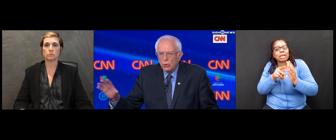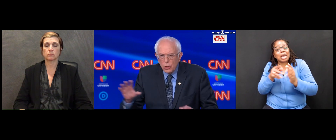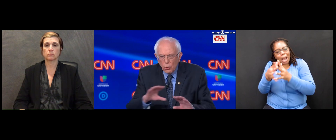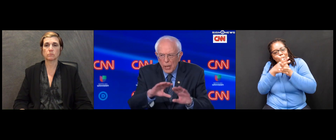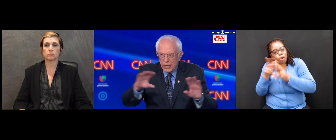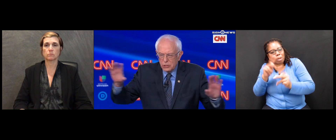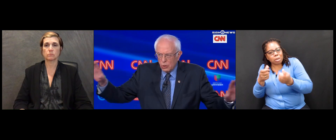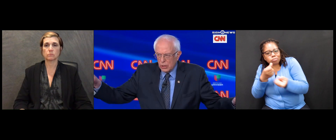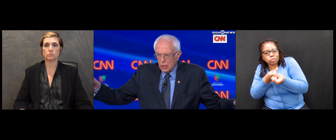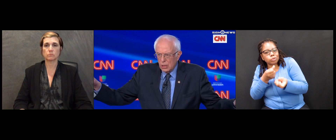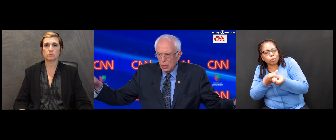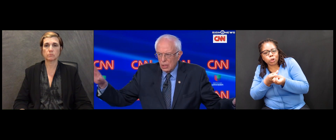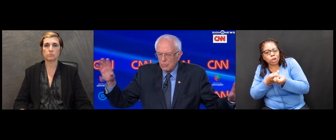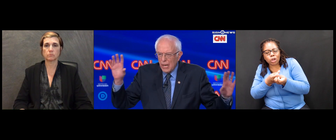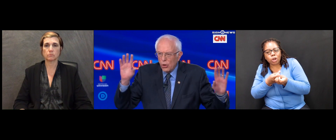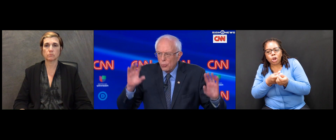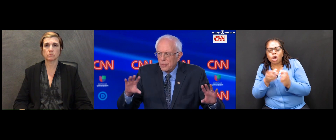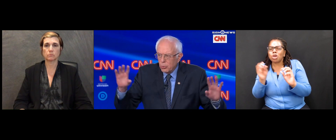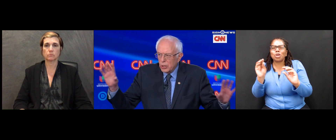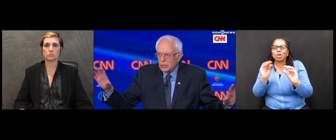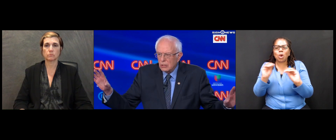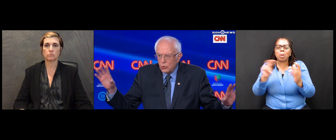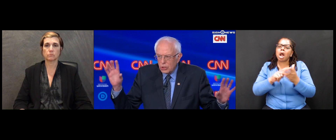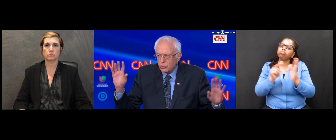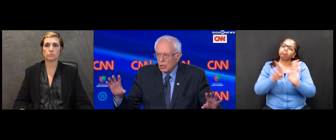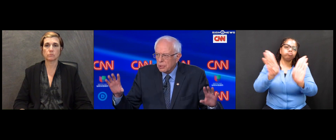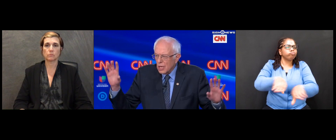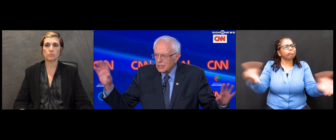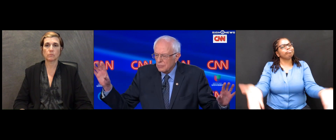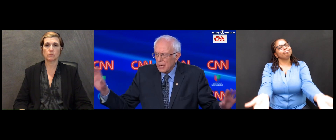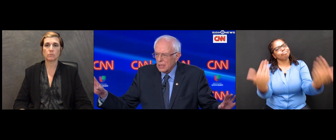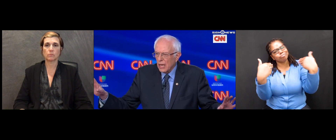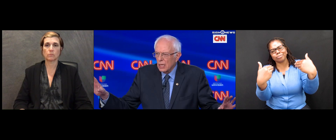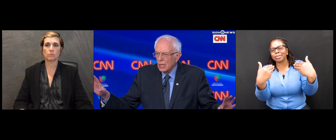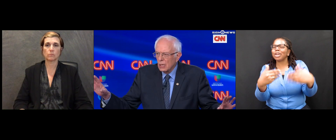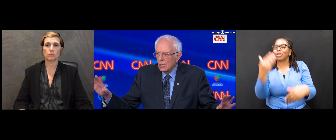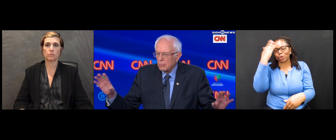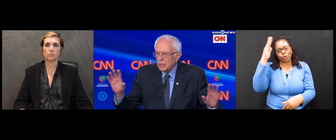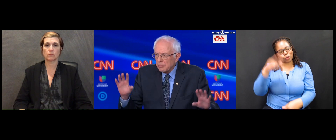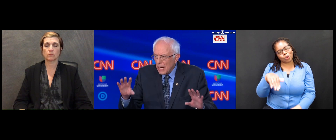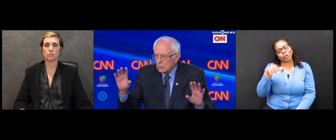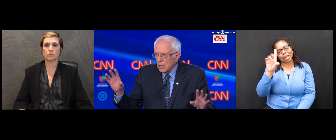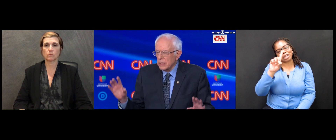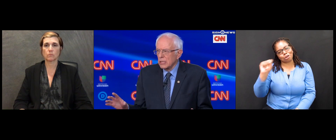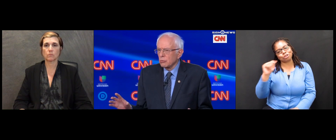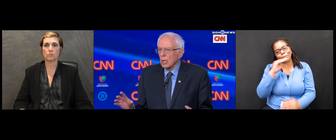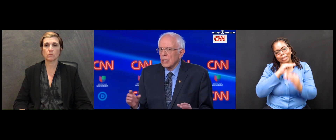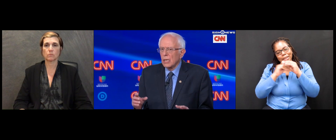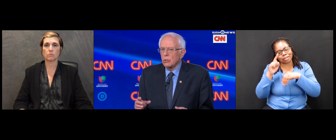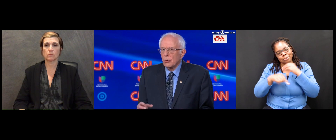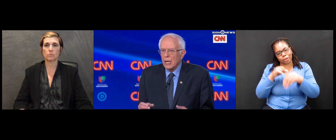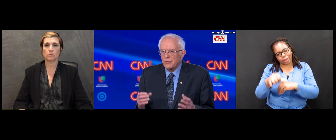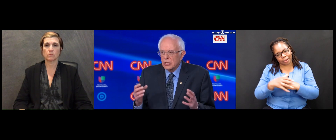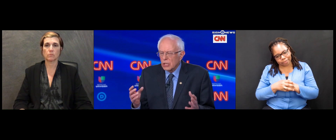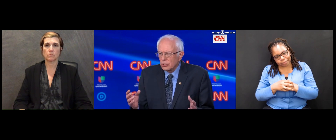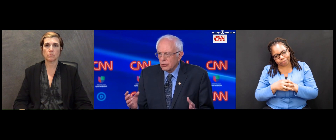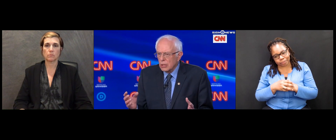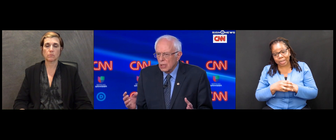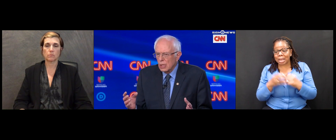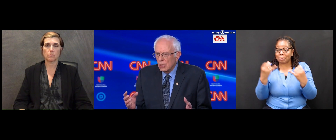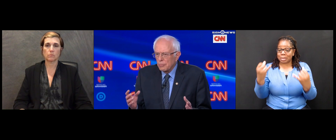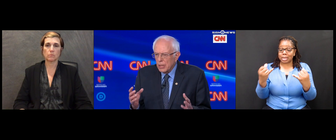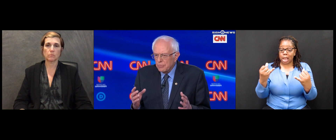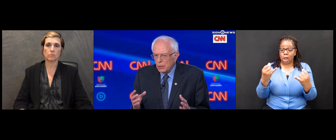people. Nobody is talking about open borders, and of course, Trump lies about that. But the bottom line is, right now, you have in this